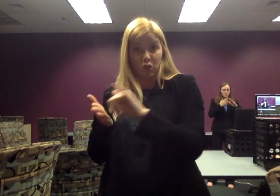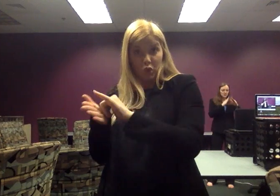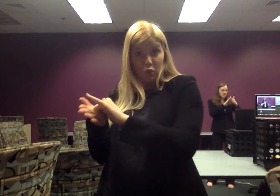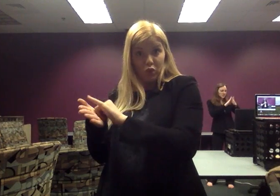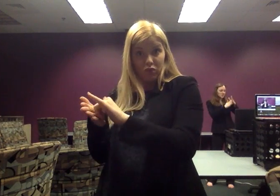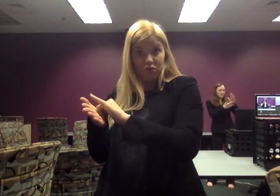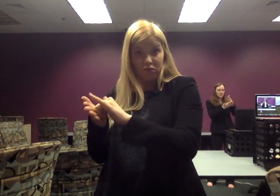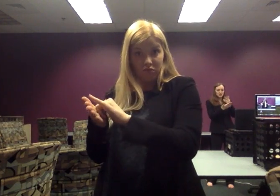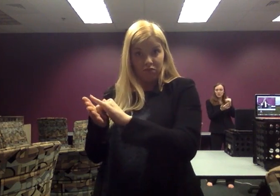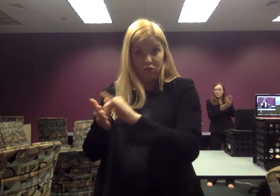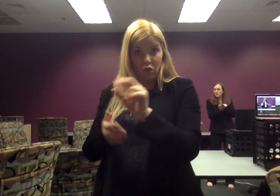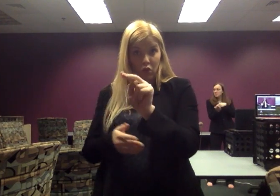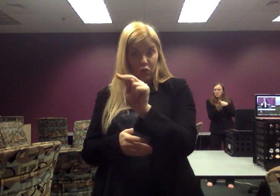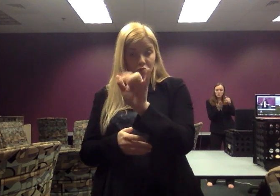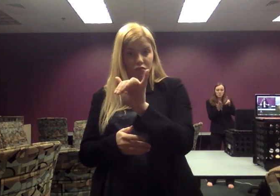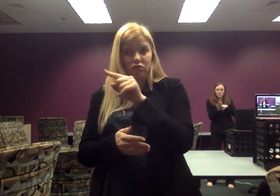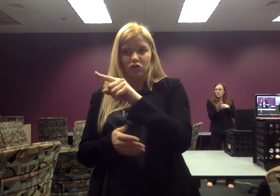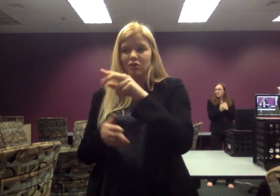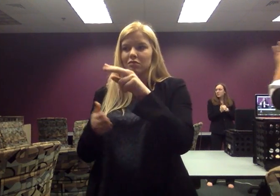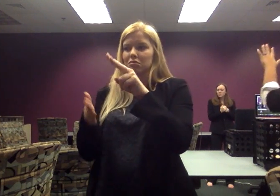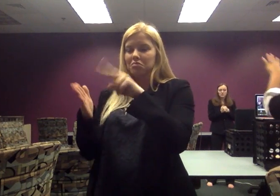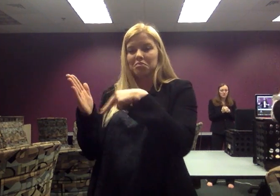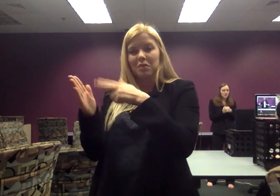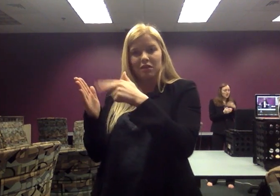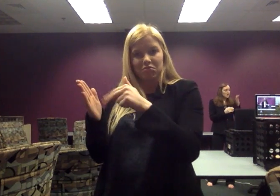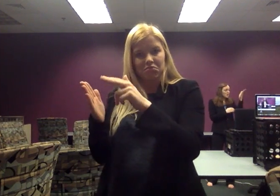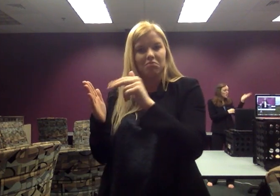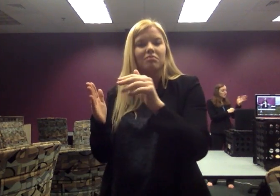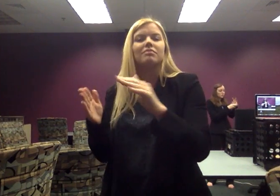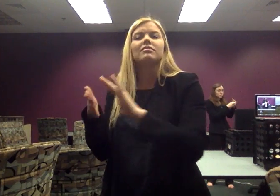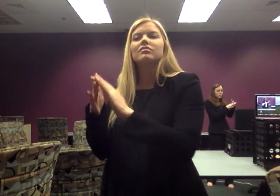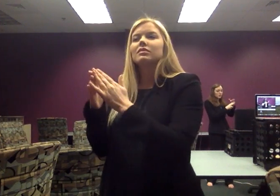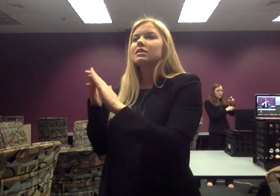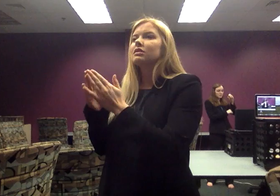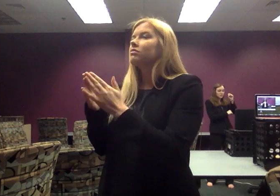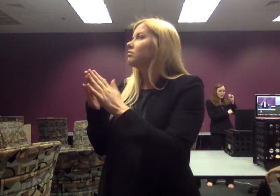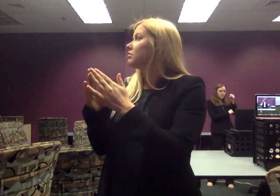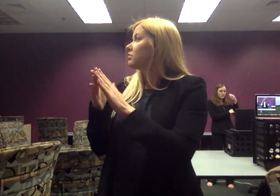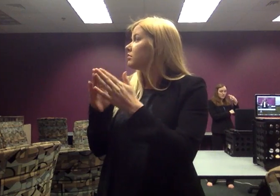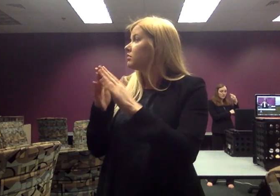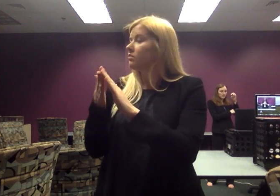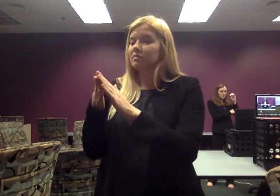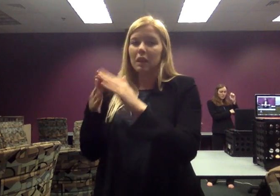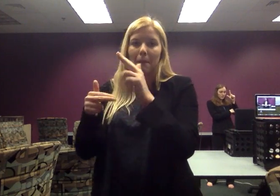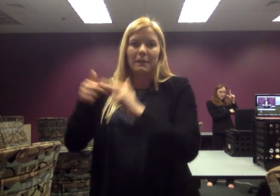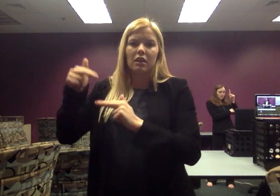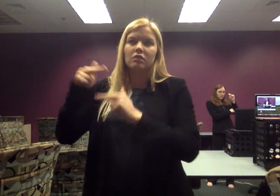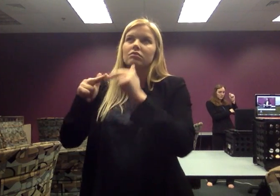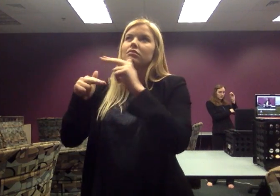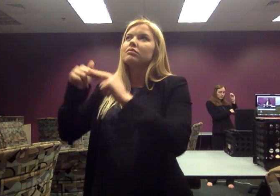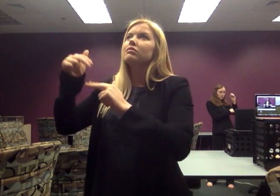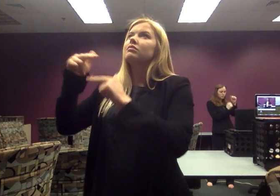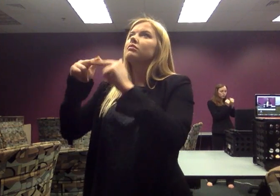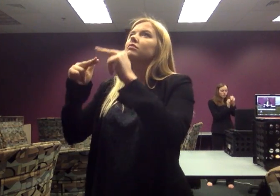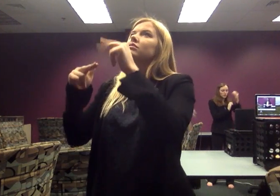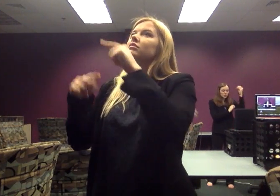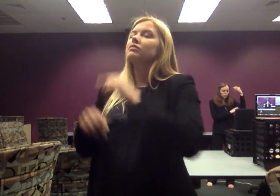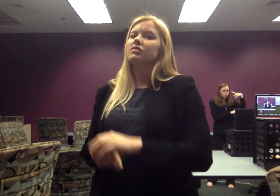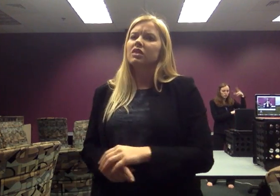this painting right here called The Shelton with Sunspots. So she painted the big building. But she had a special way of painting that